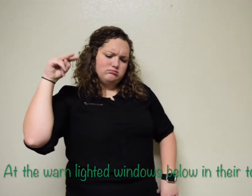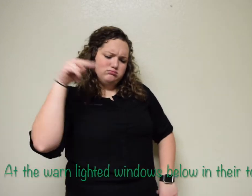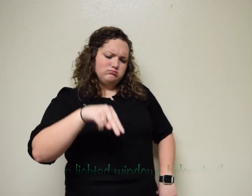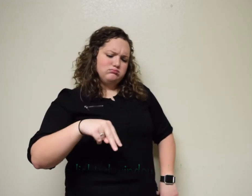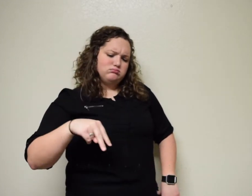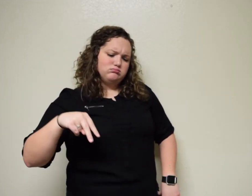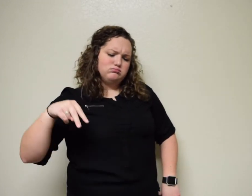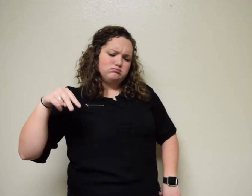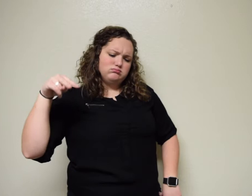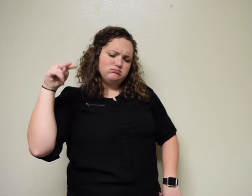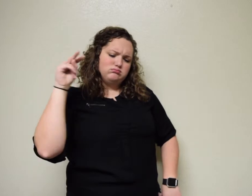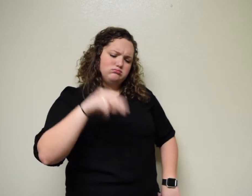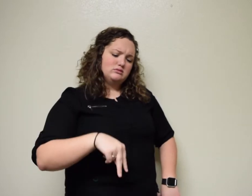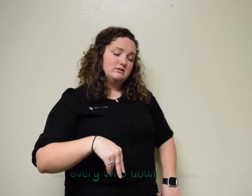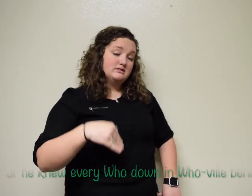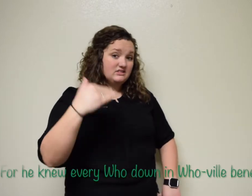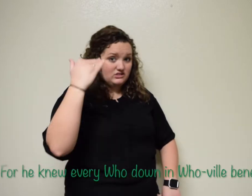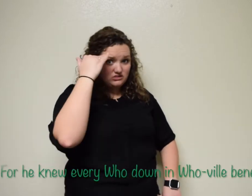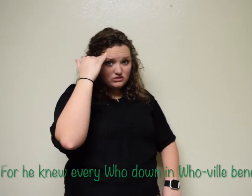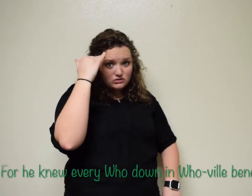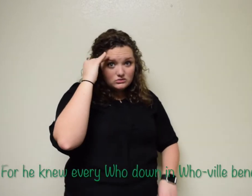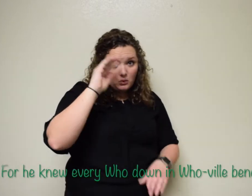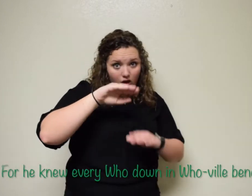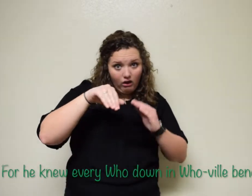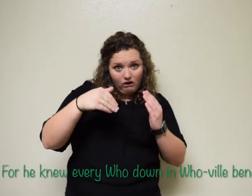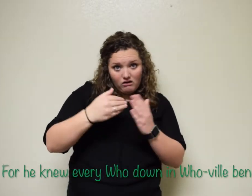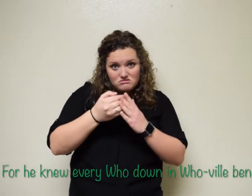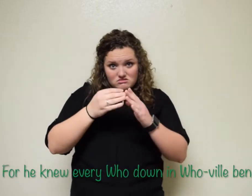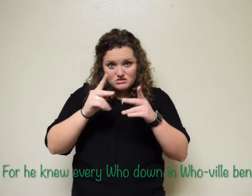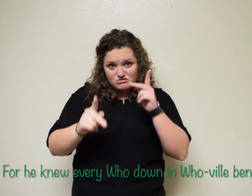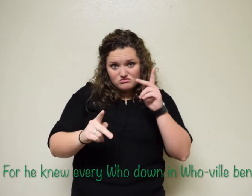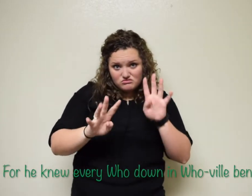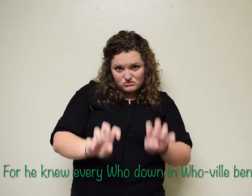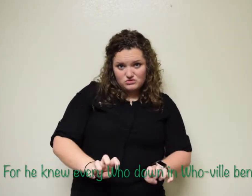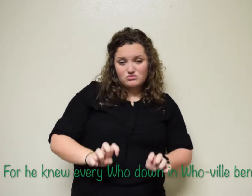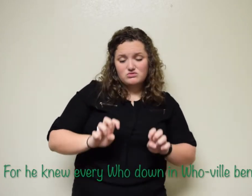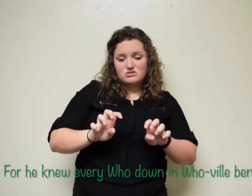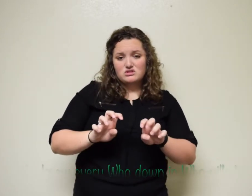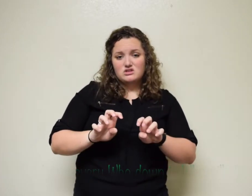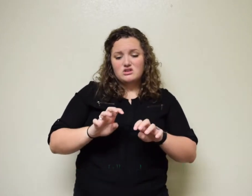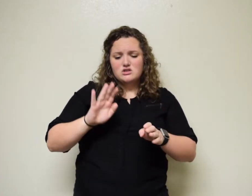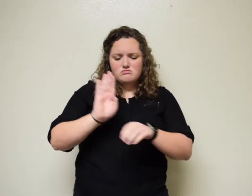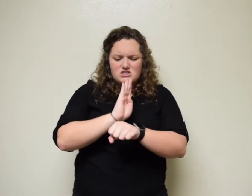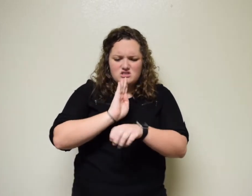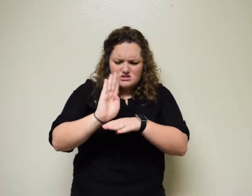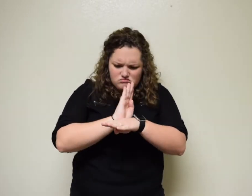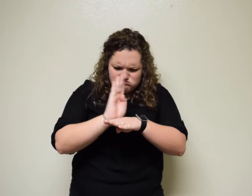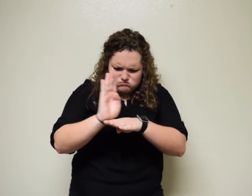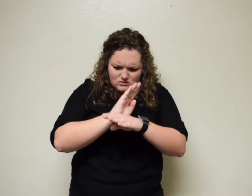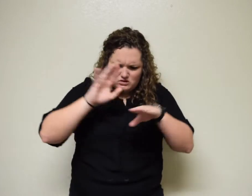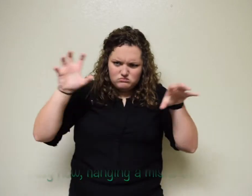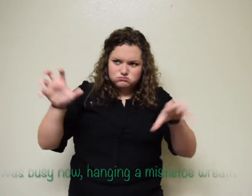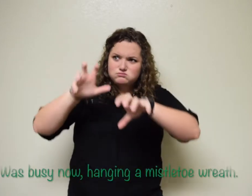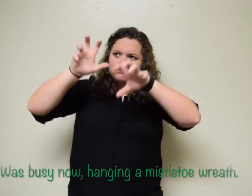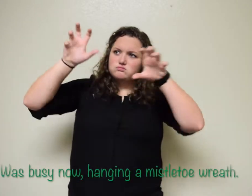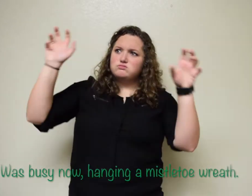town. For he knew every Who down in Whoville beneath was busy now hanging a